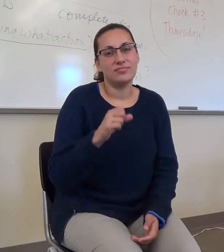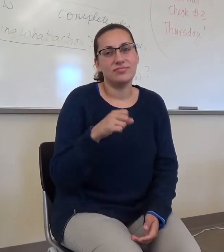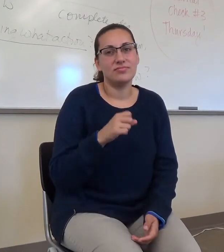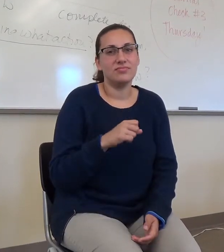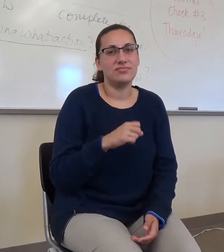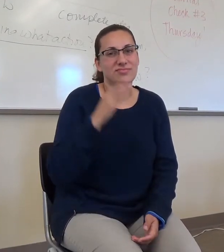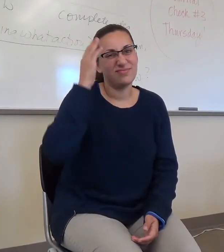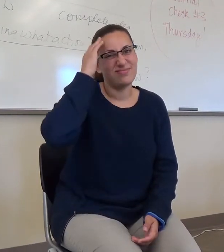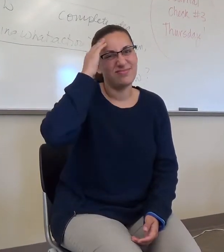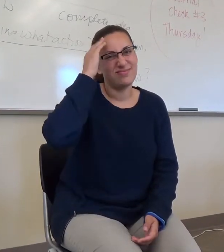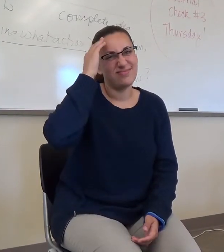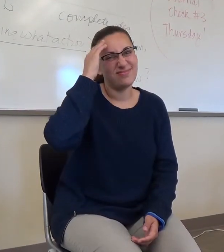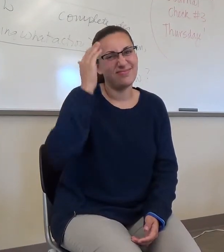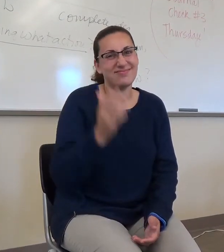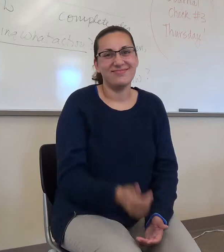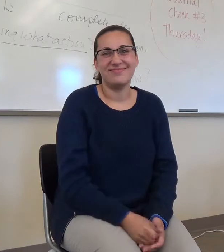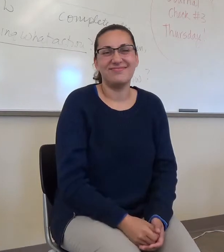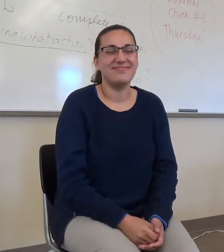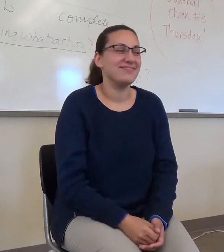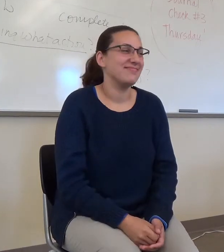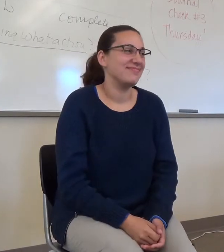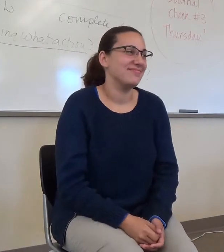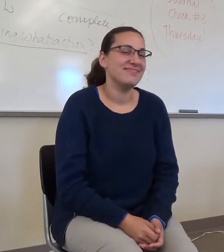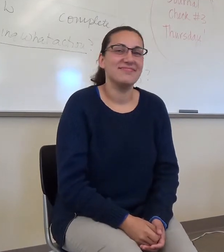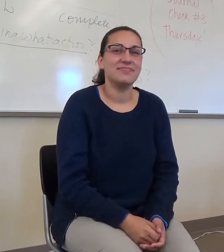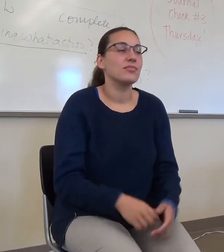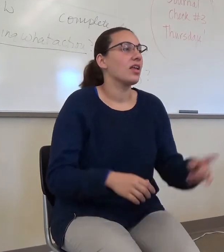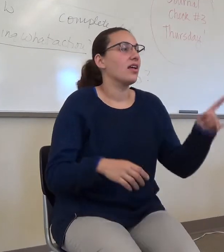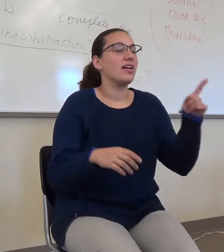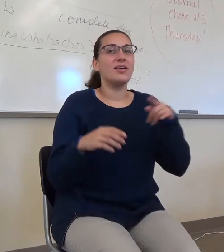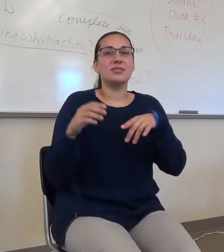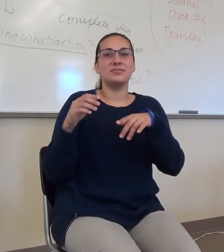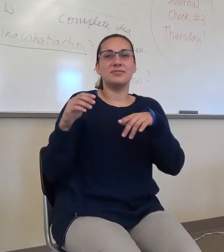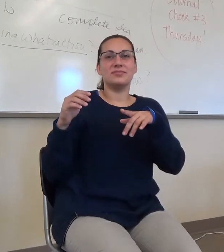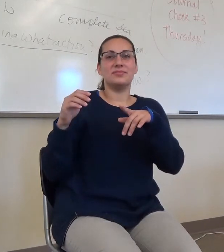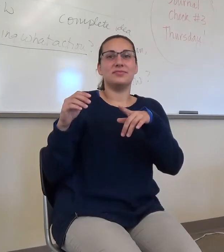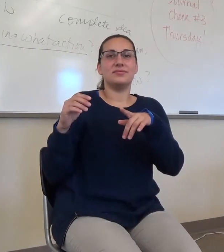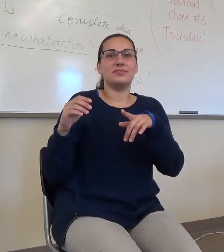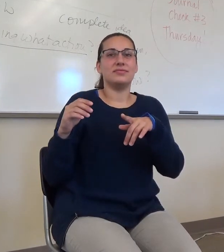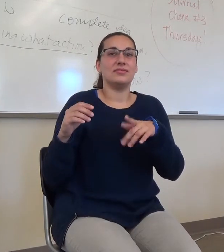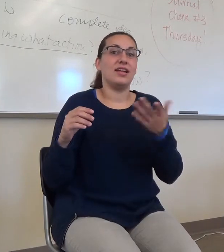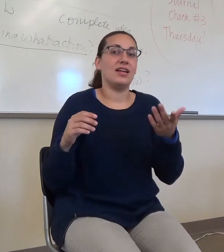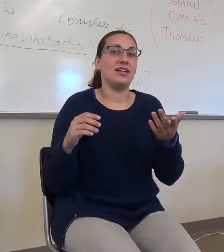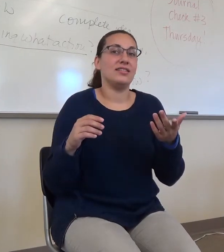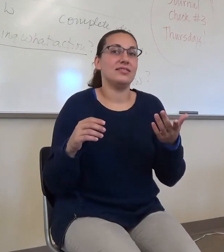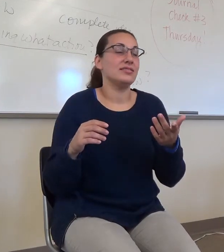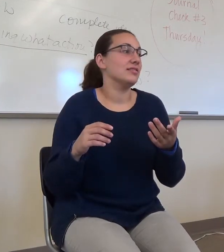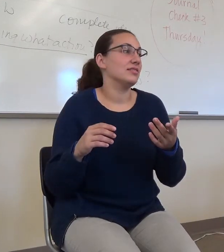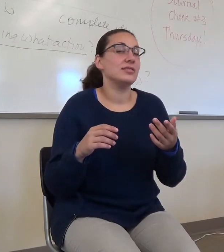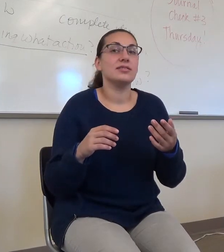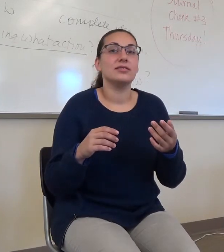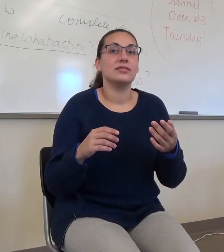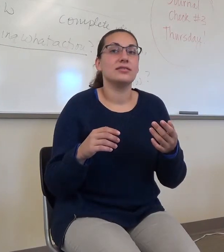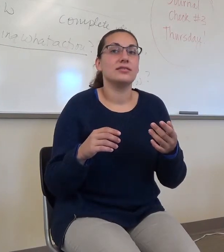Anything else? Did anybody put anything else as the main idea? I put, cities